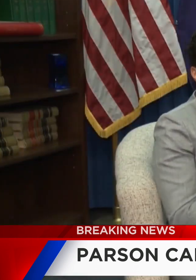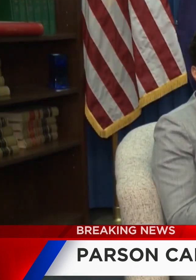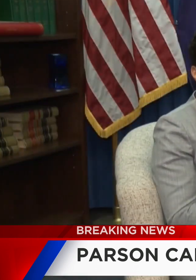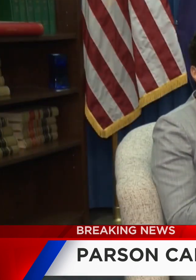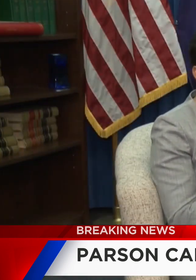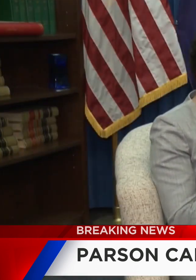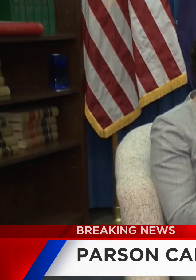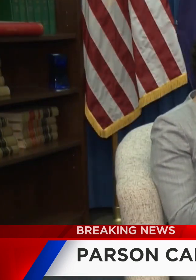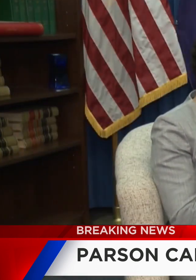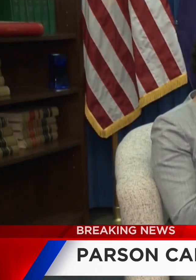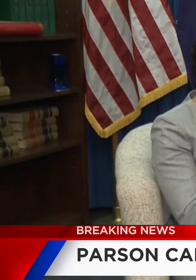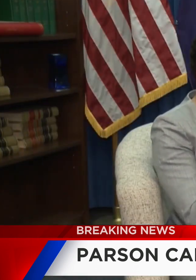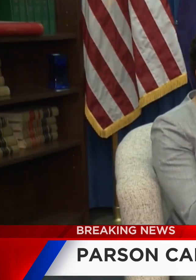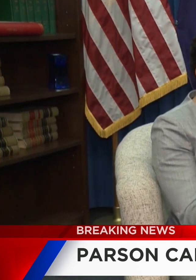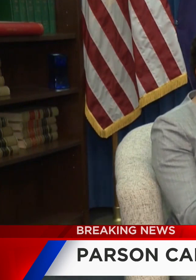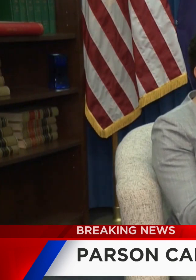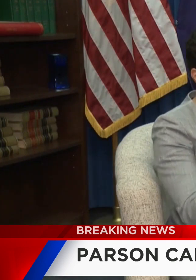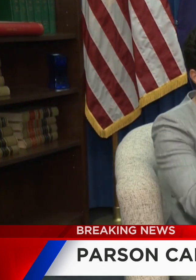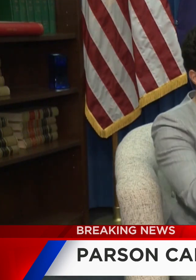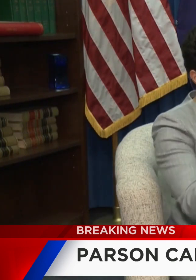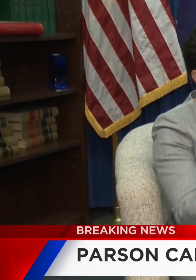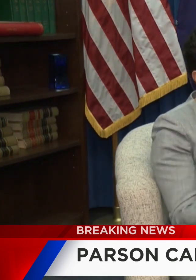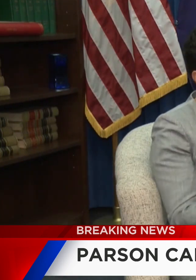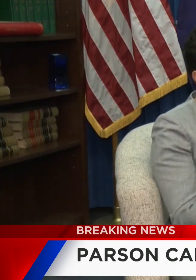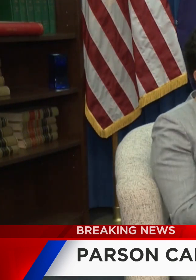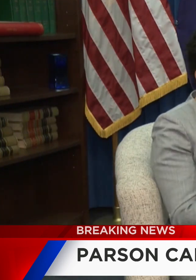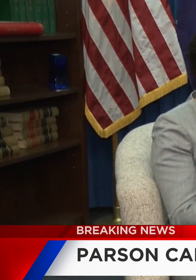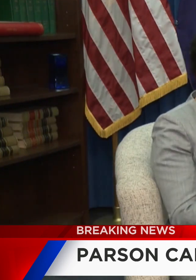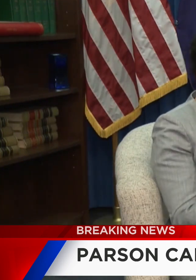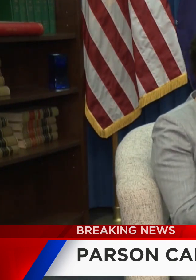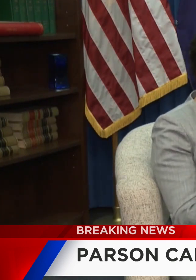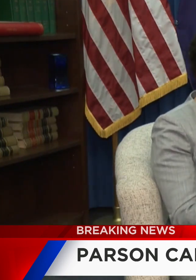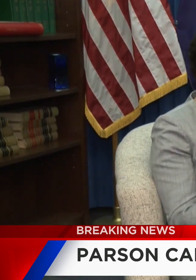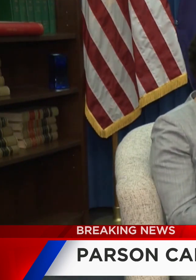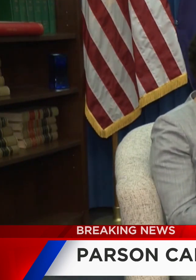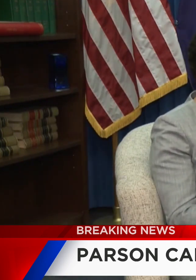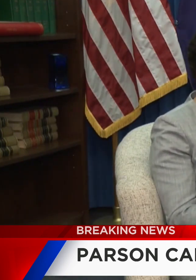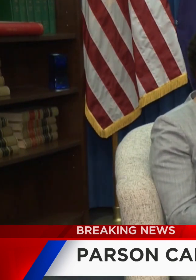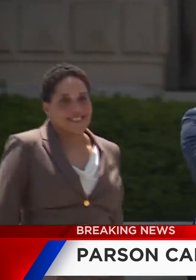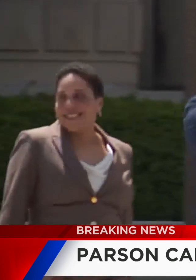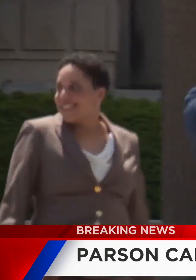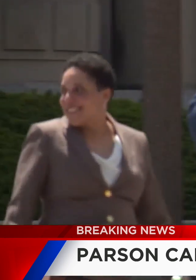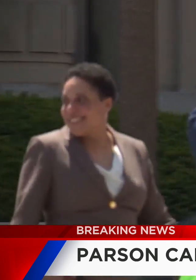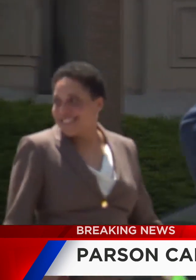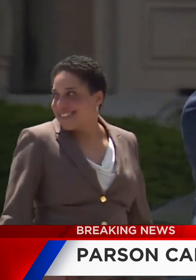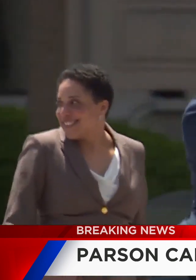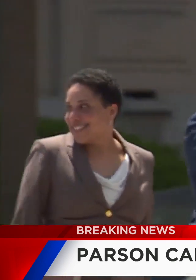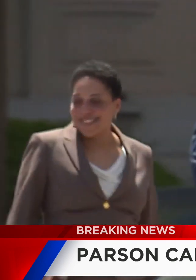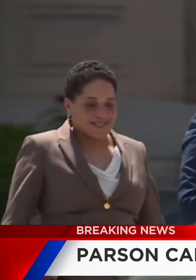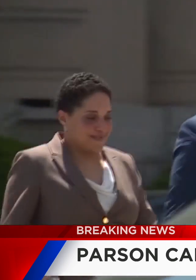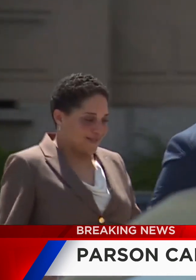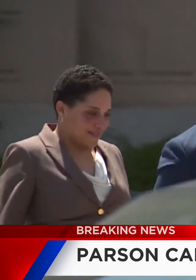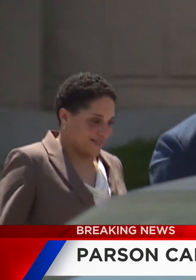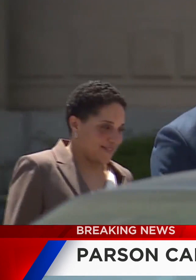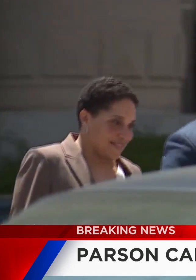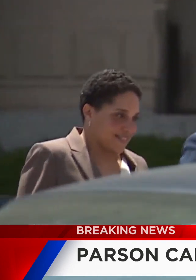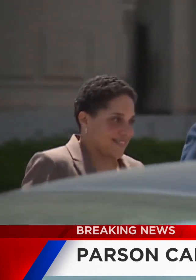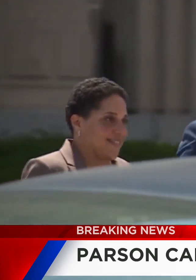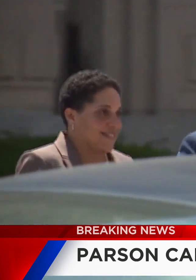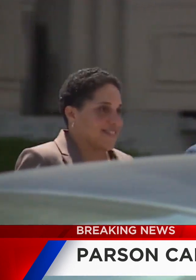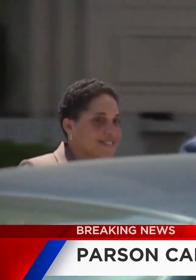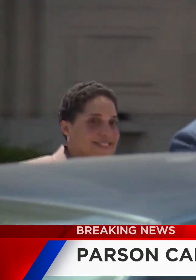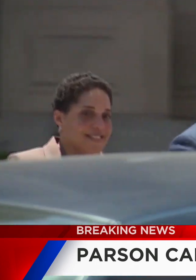Under this proposal, the Circuit Attorney still has full and fair opportunity to prosecute